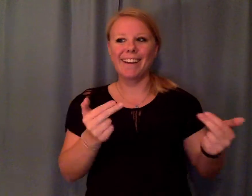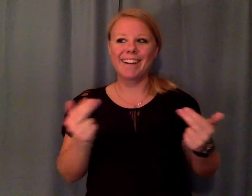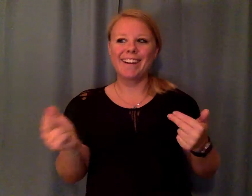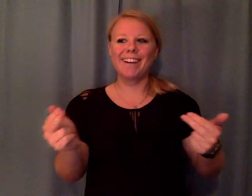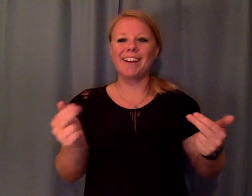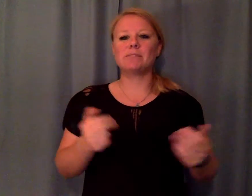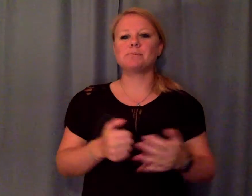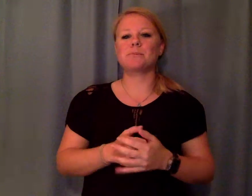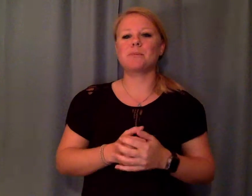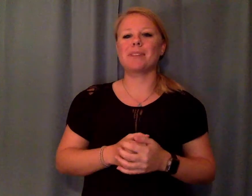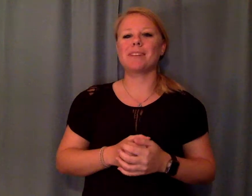So,